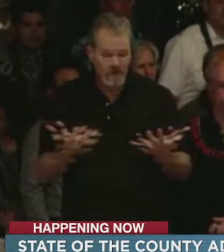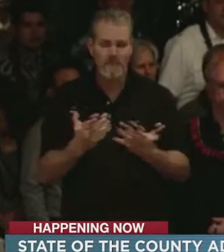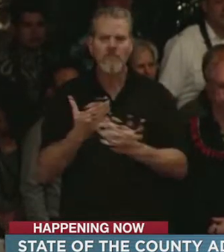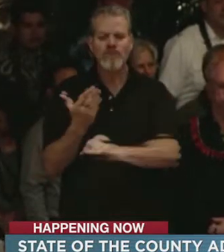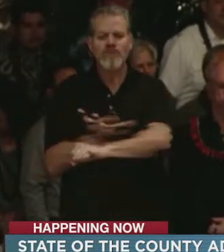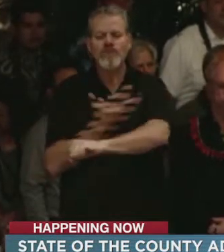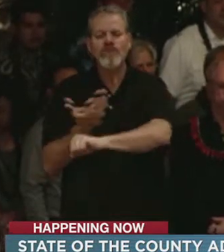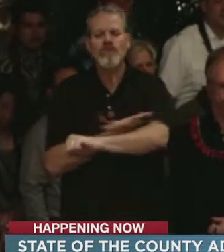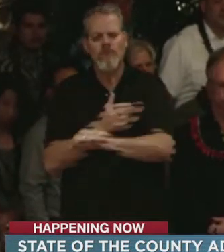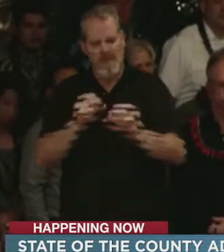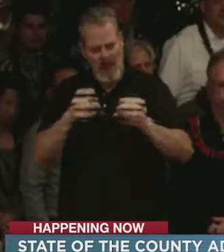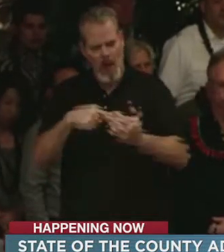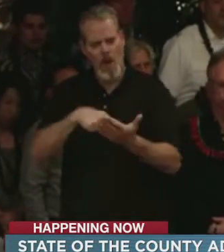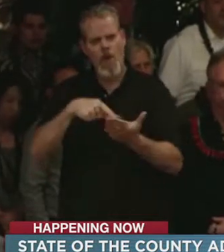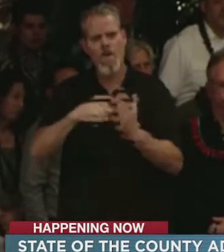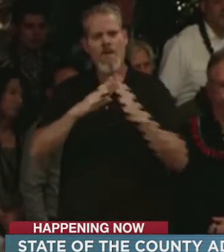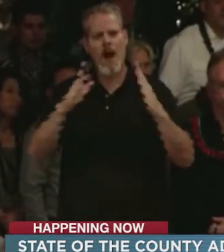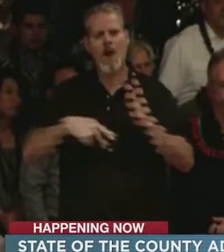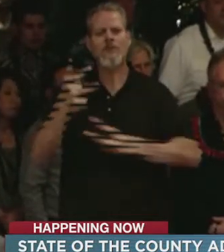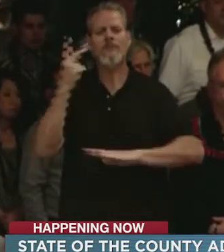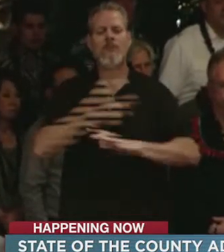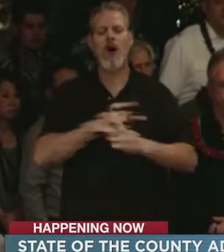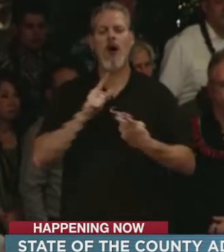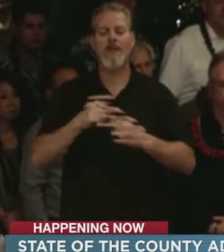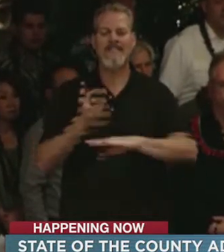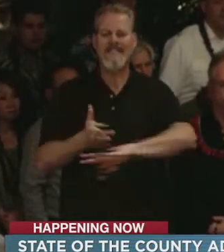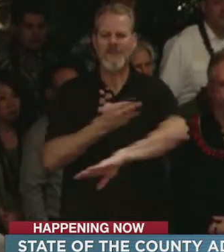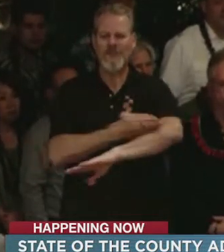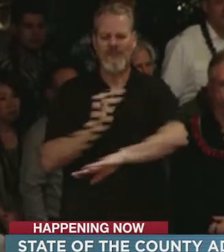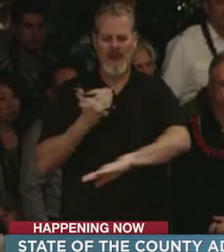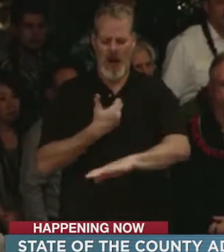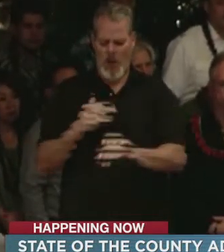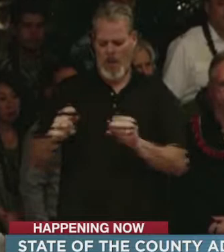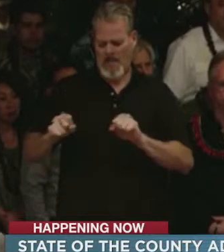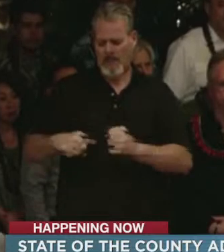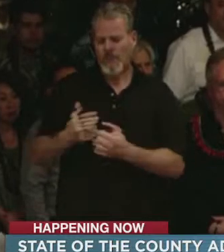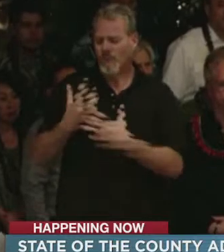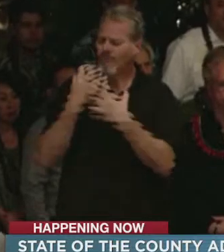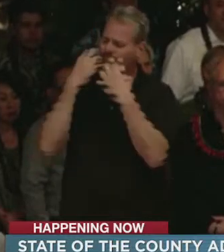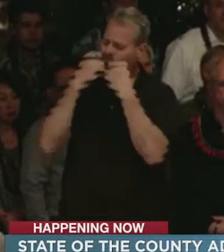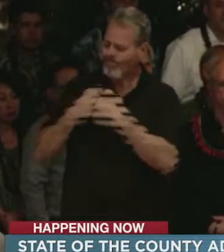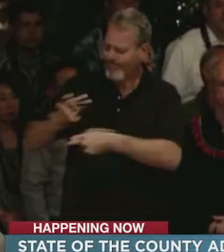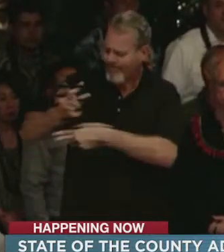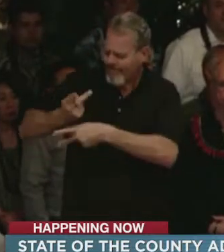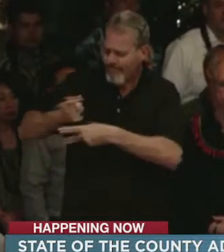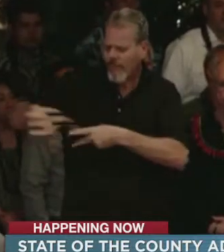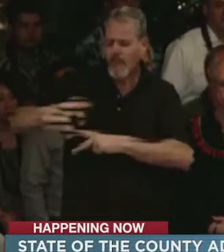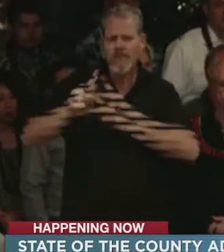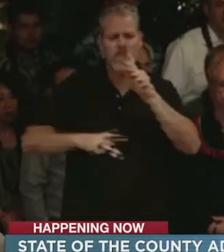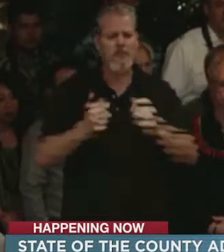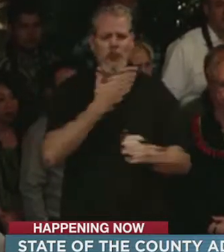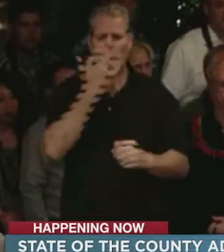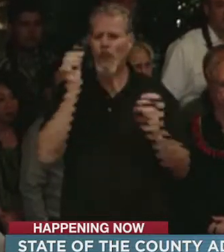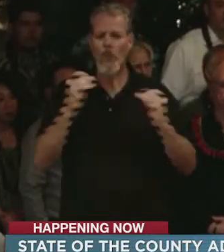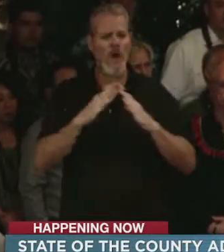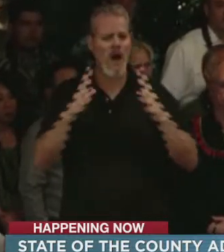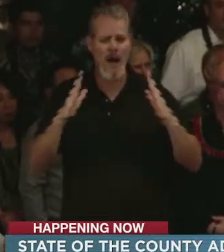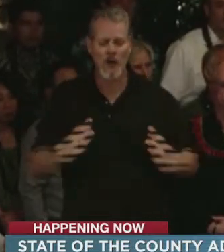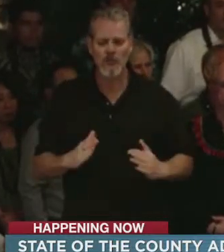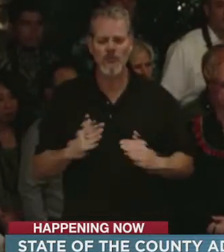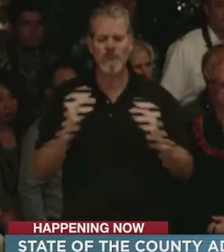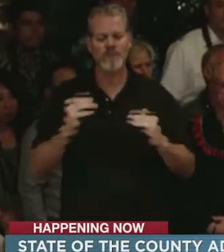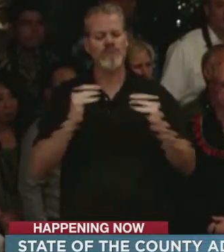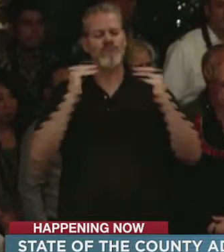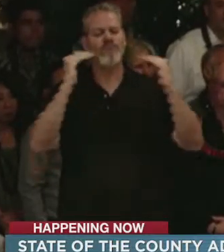housing projects, increasing the capacity to care for and treat houseless individuals, amplifying emergency